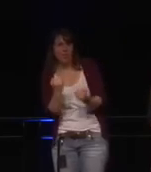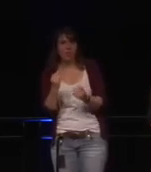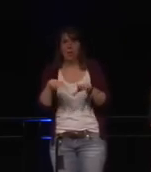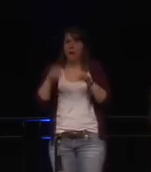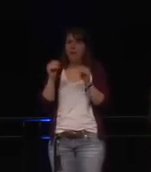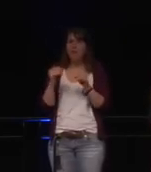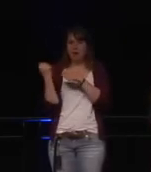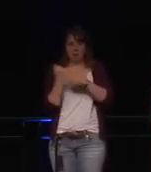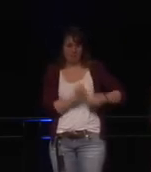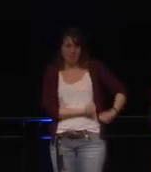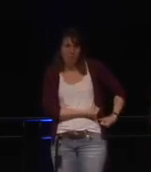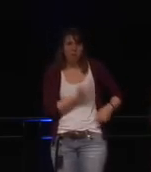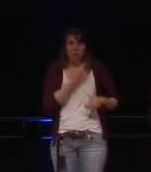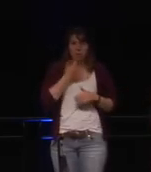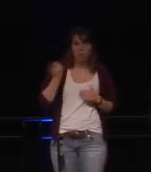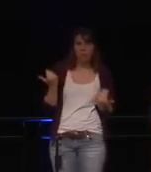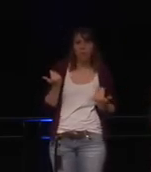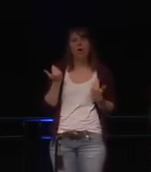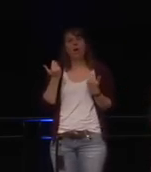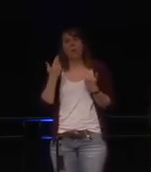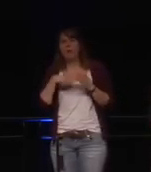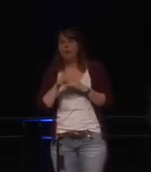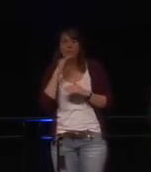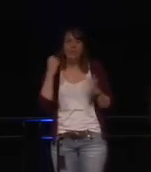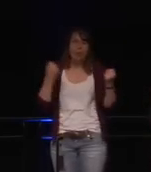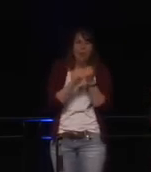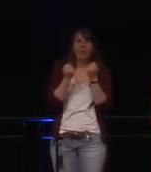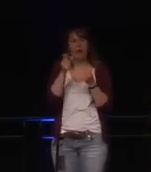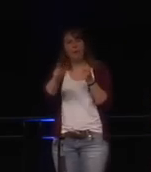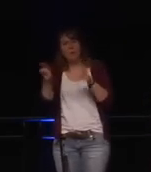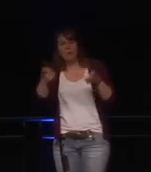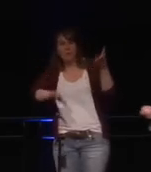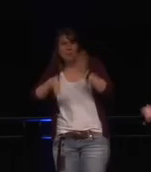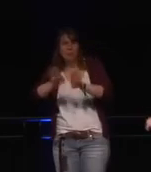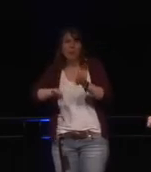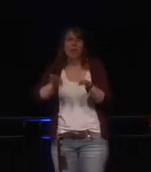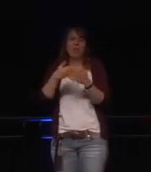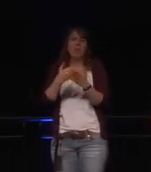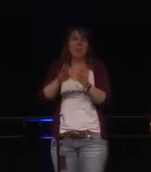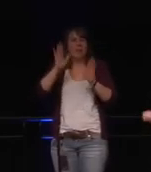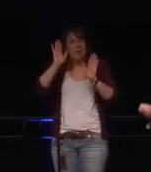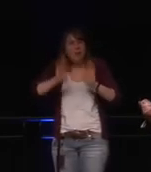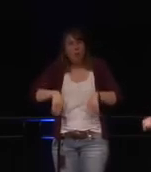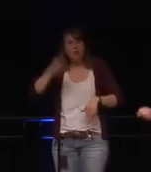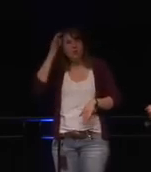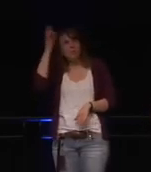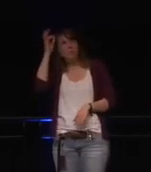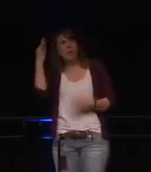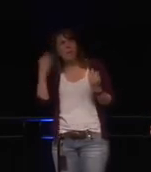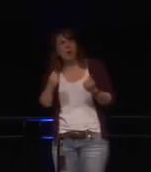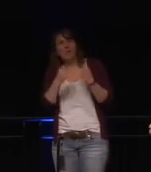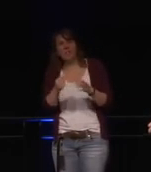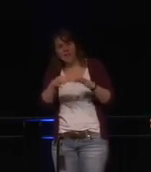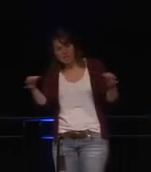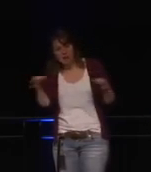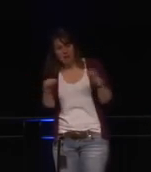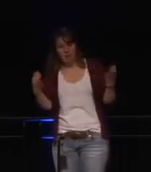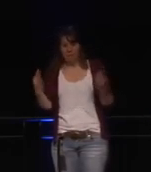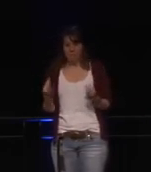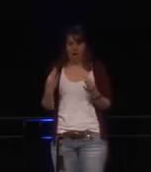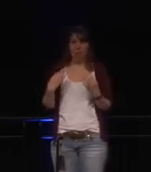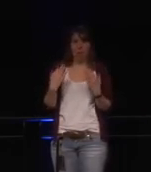And it was also a comparison with the automotive industry. the mandatory fitting of seat belts, designing the